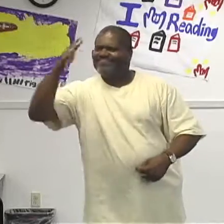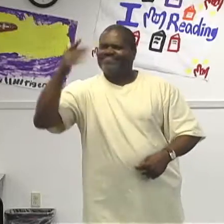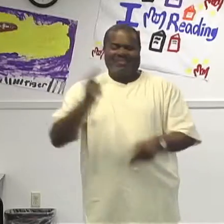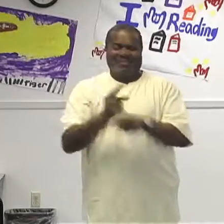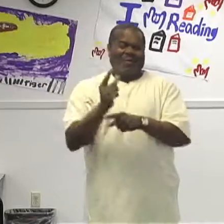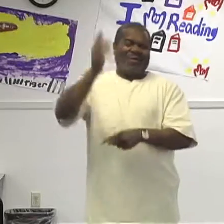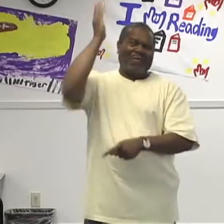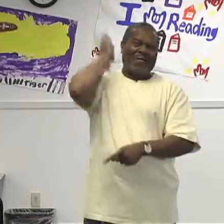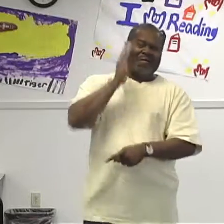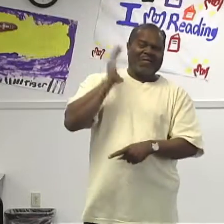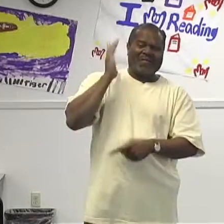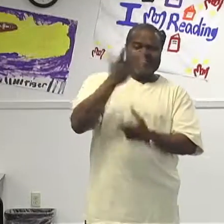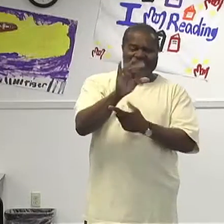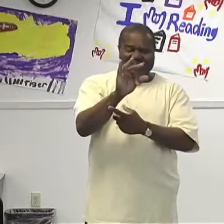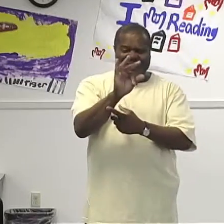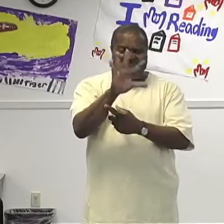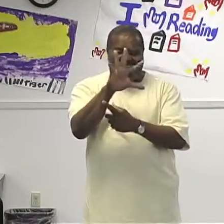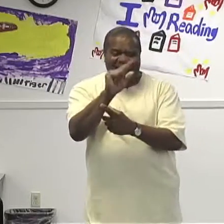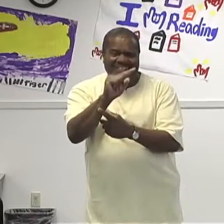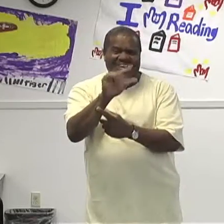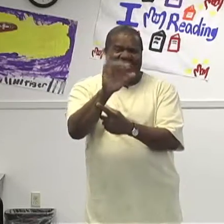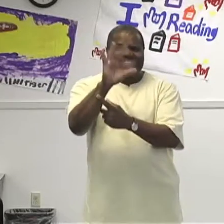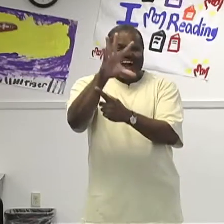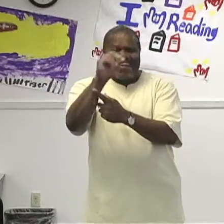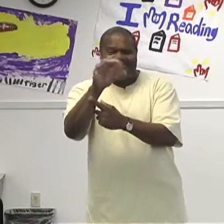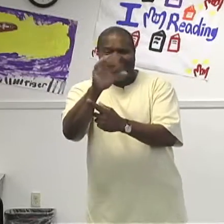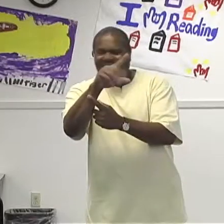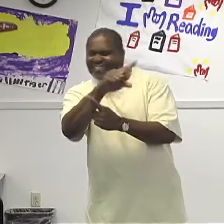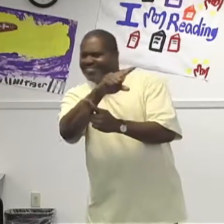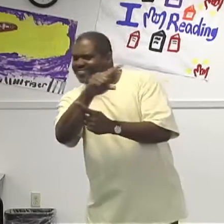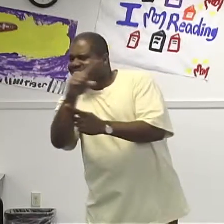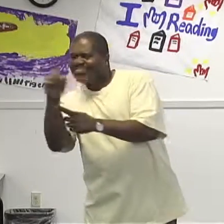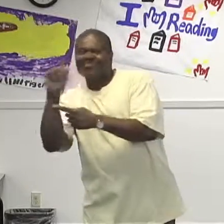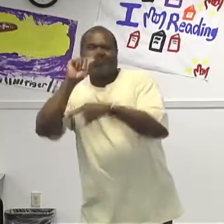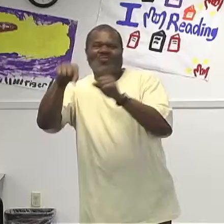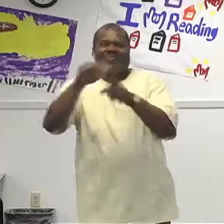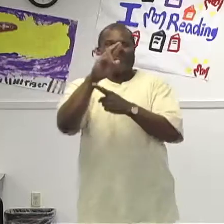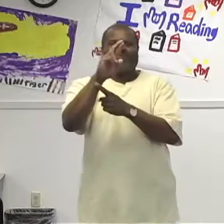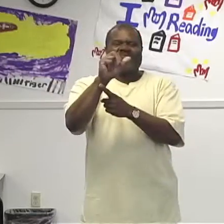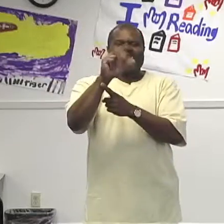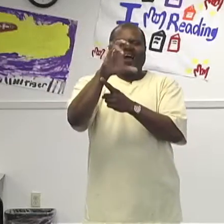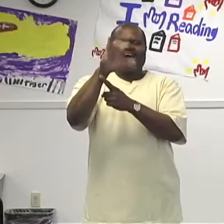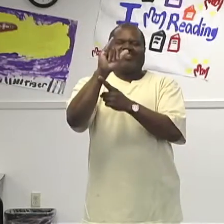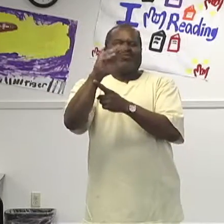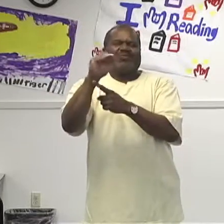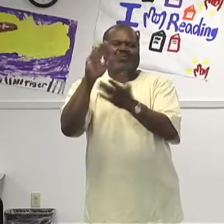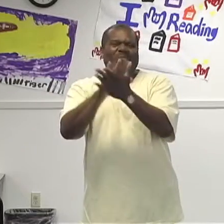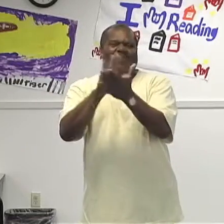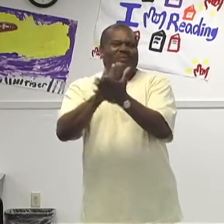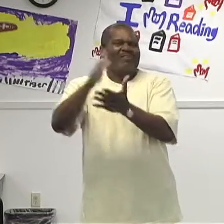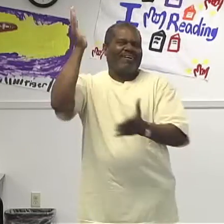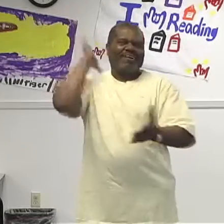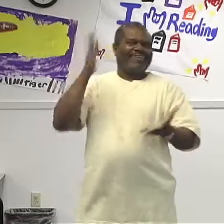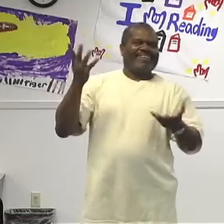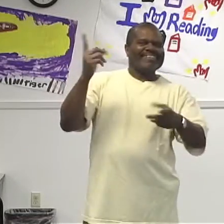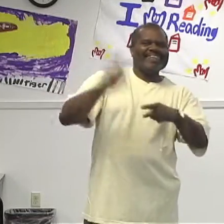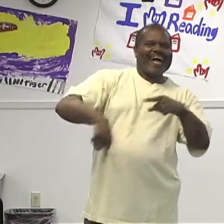really thought that I would amount to much. So, this was back in the 1950s when racism